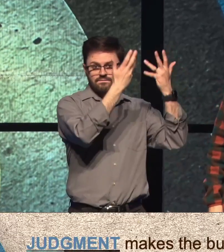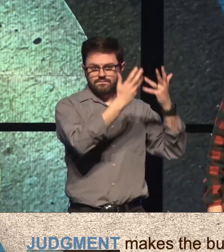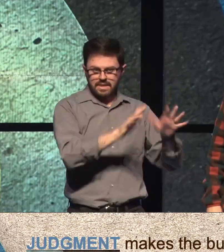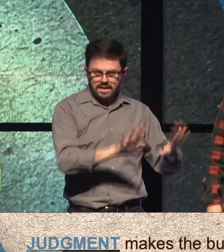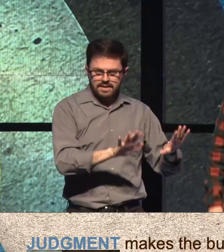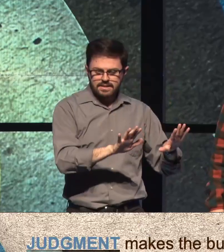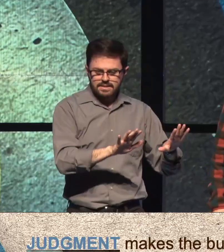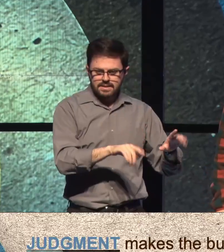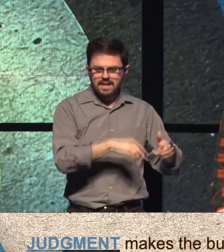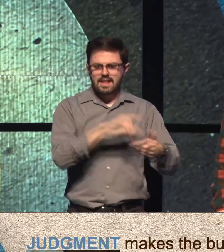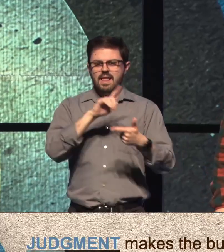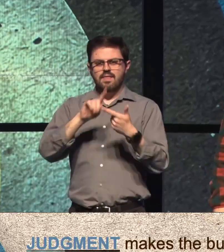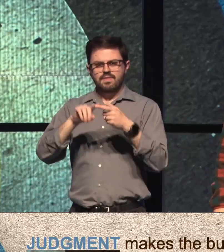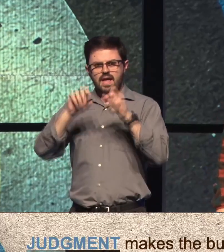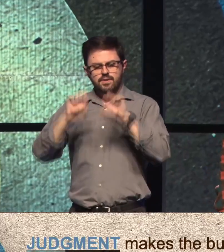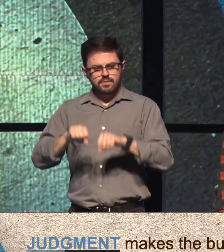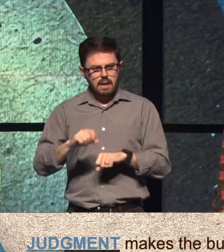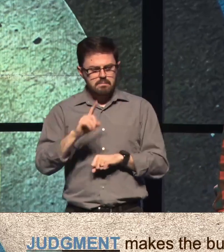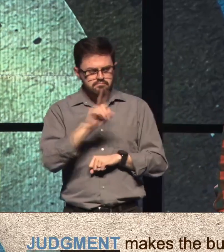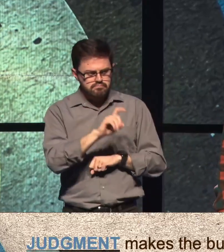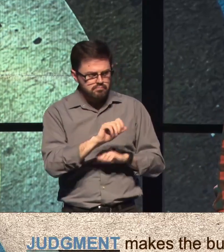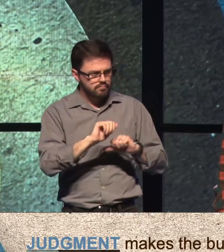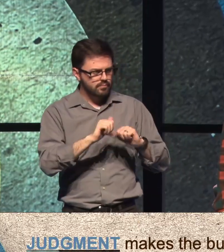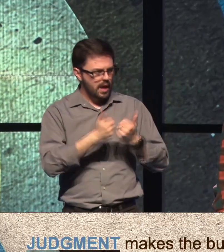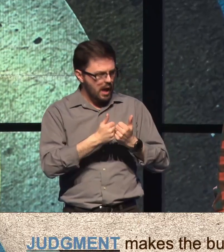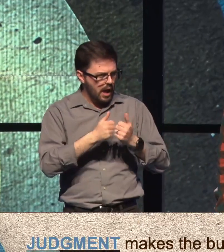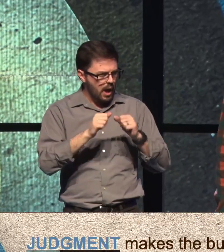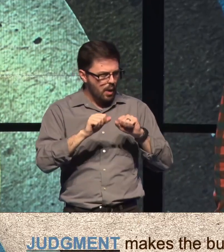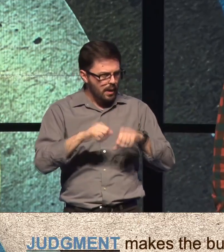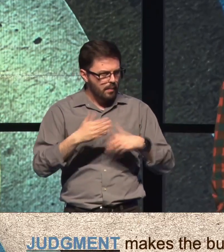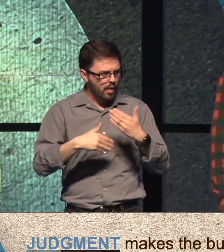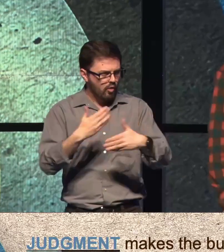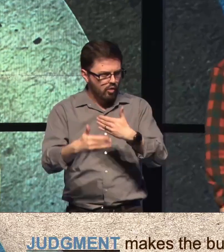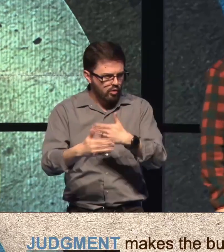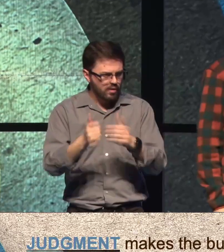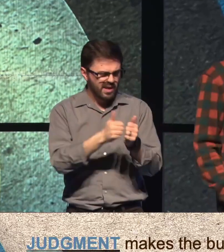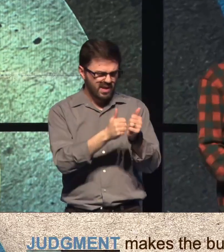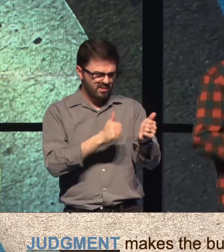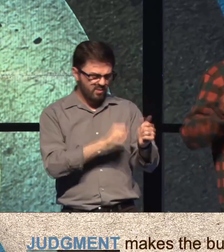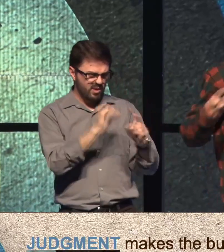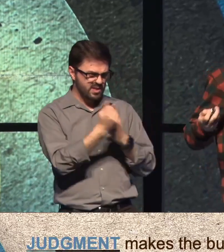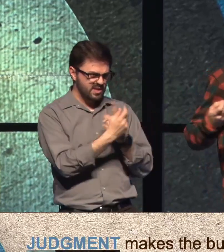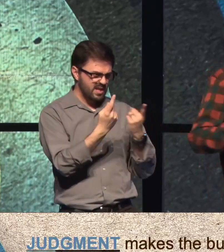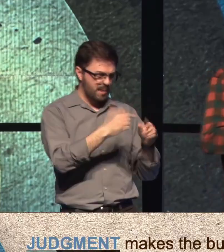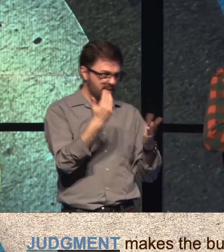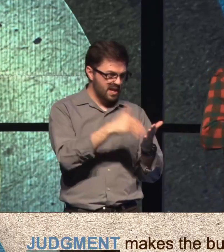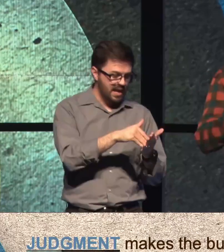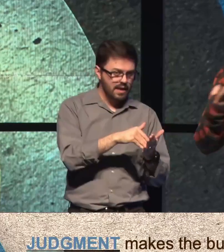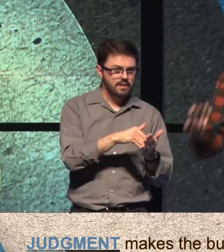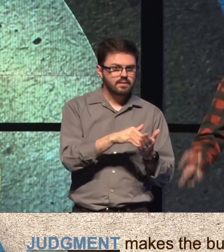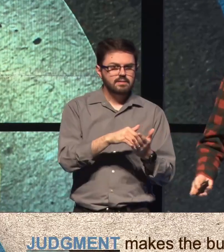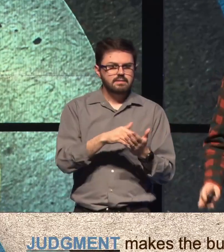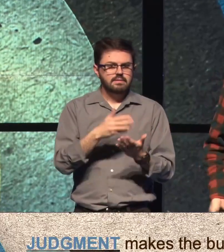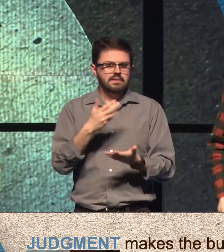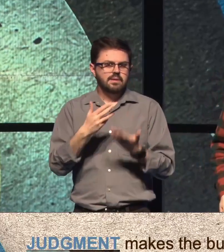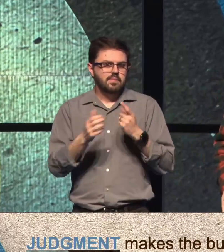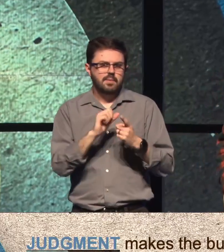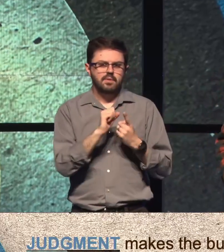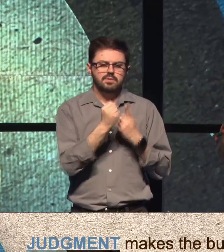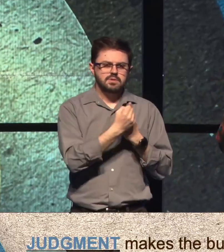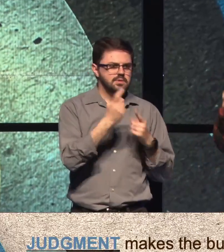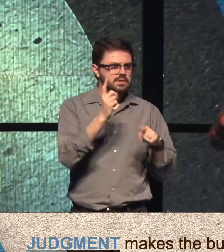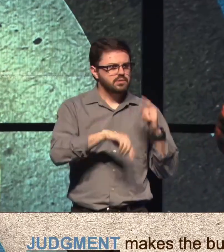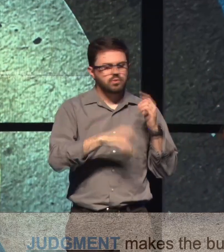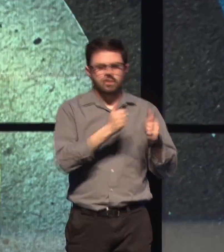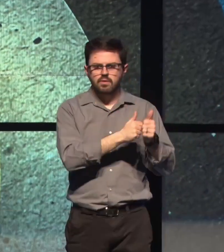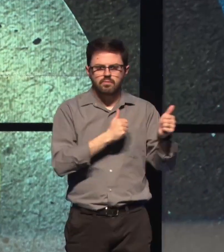in this situation again? That's wisdom. Are there things, or was it just a circumstance that was completely unavoidable?